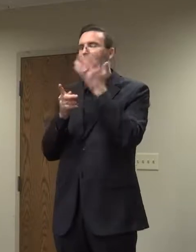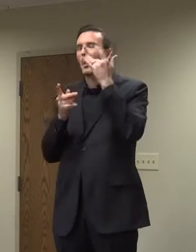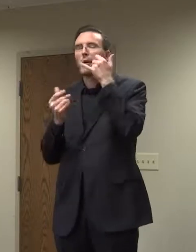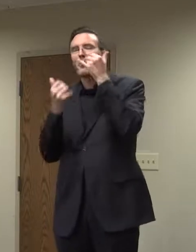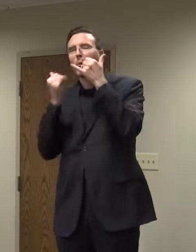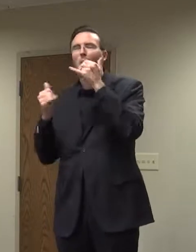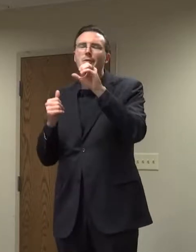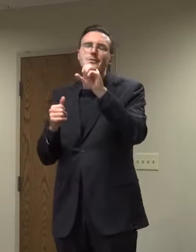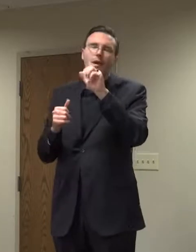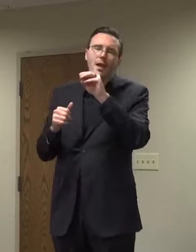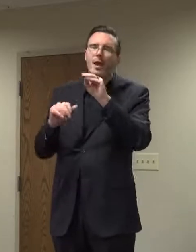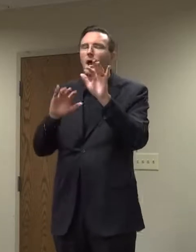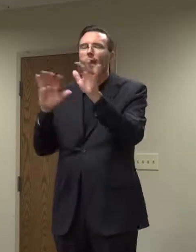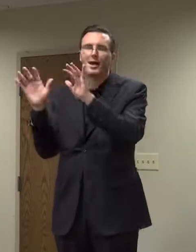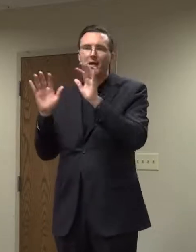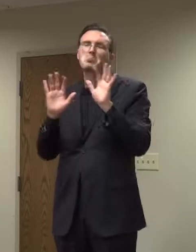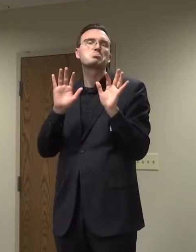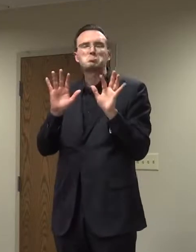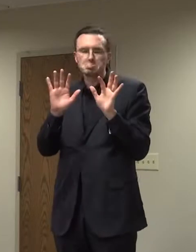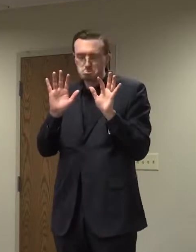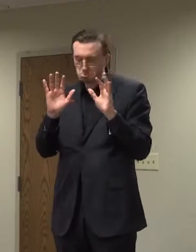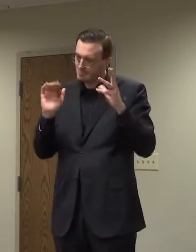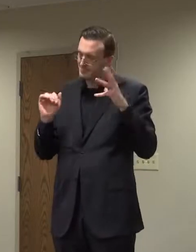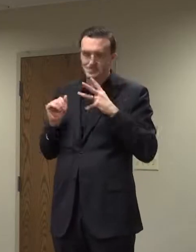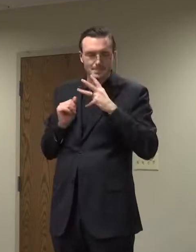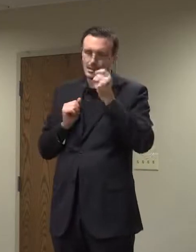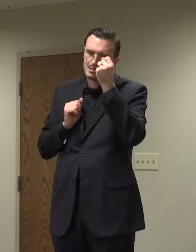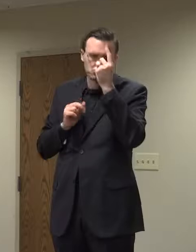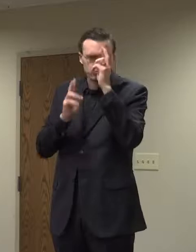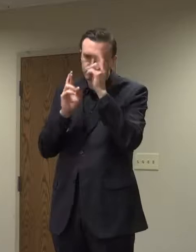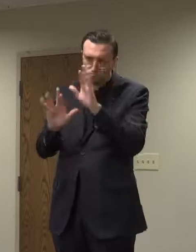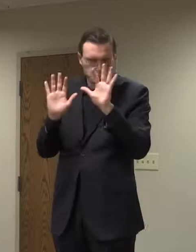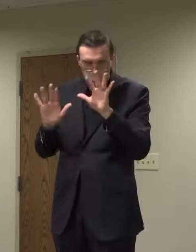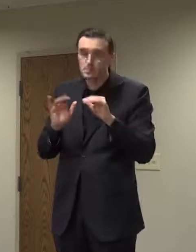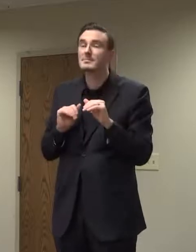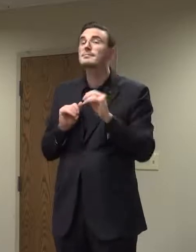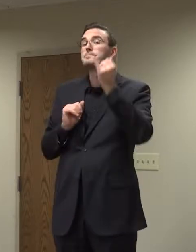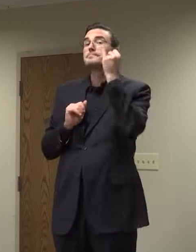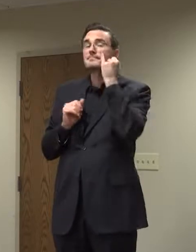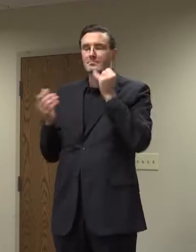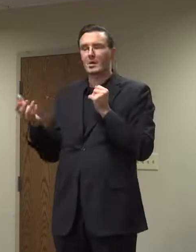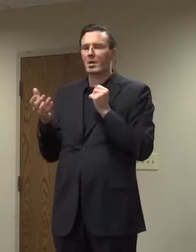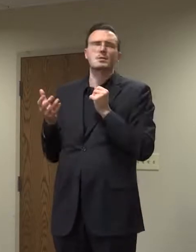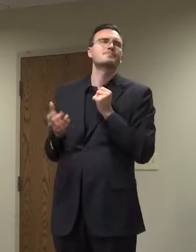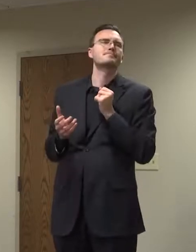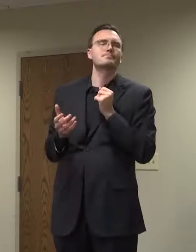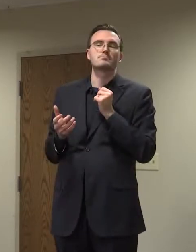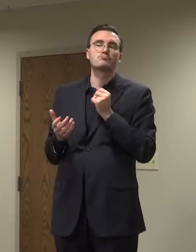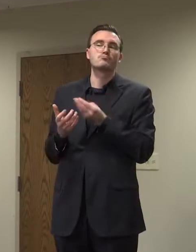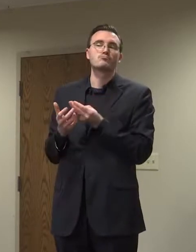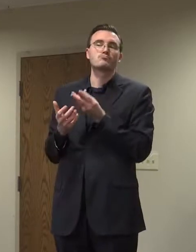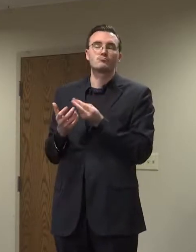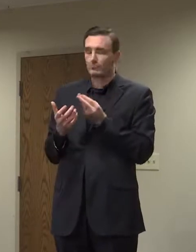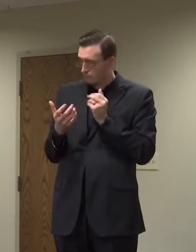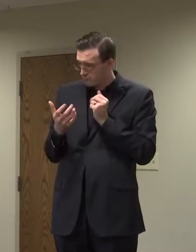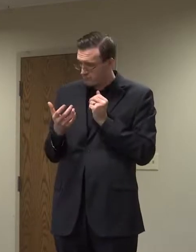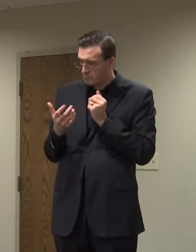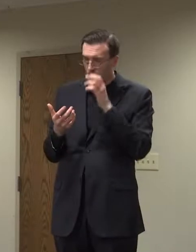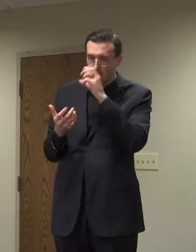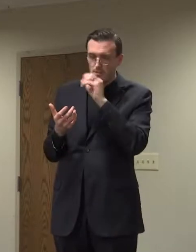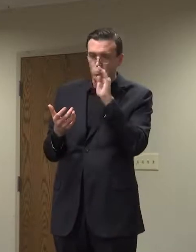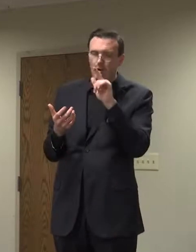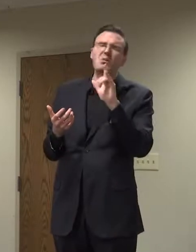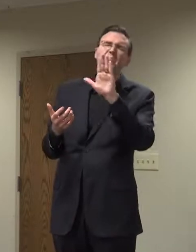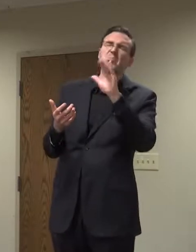things, it will then know which phone you're using to call from. And so it will then go through it, and it will identify that you've called the